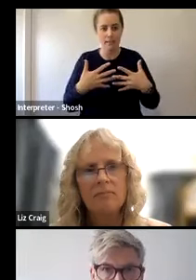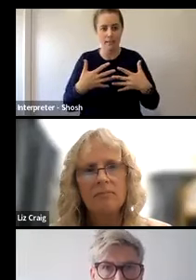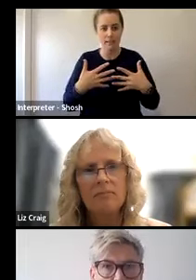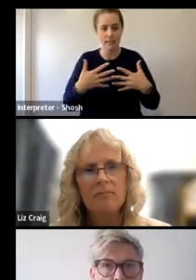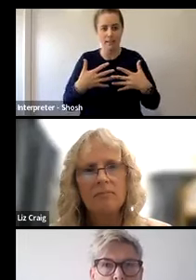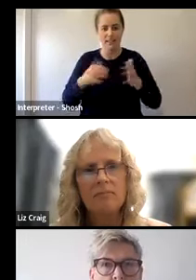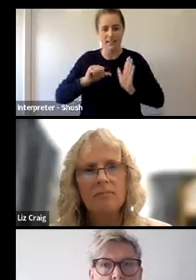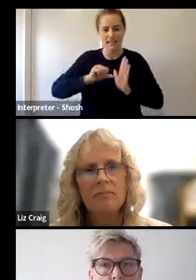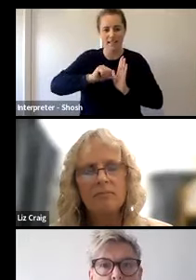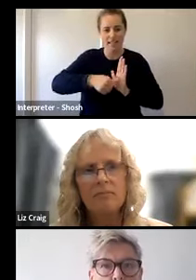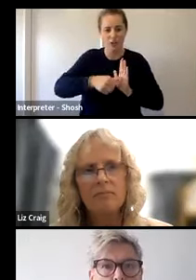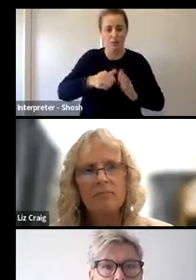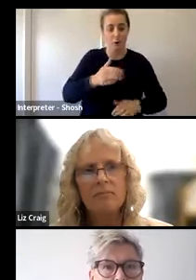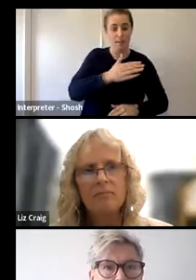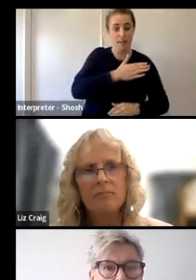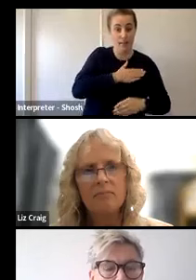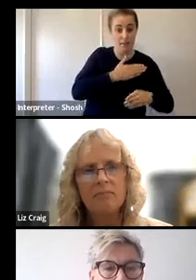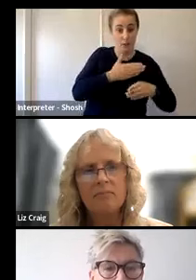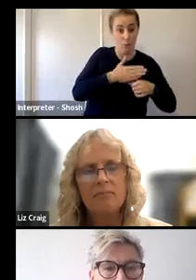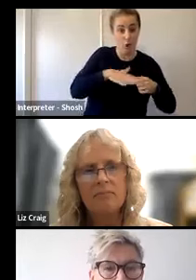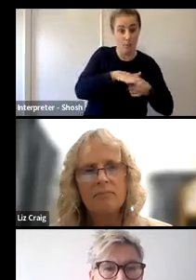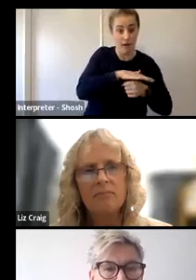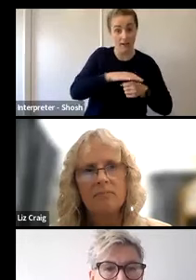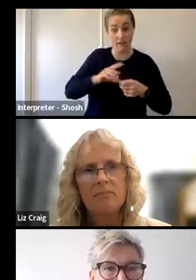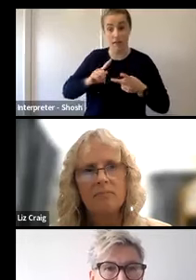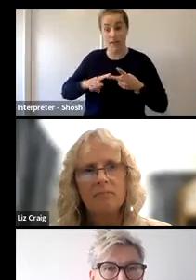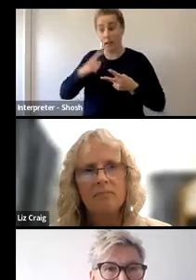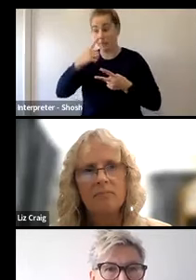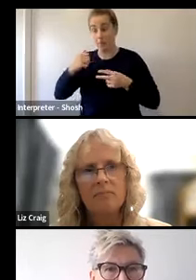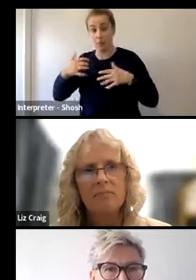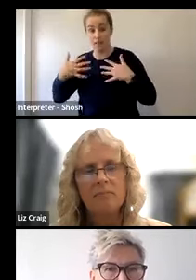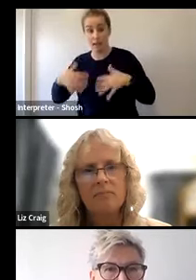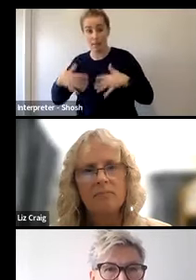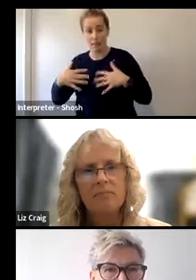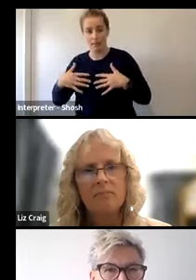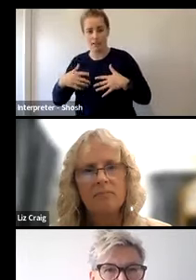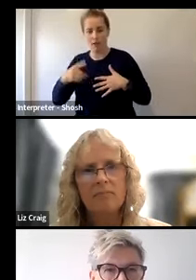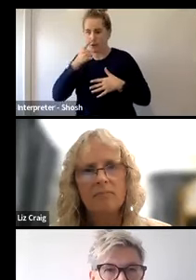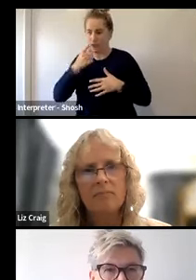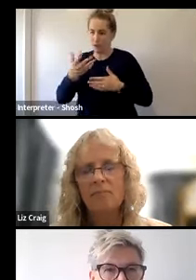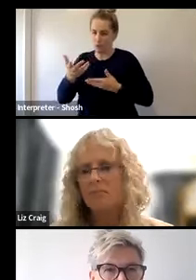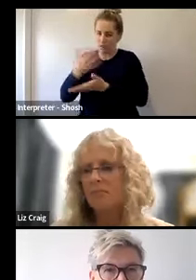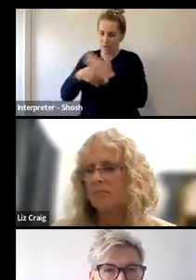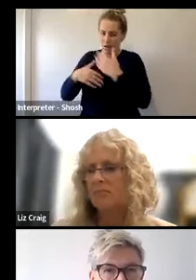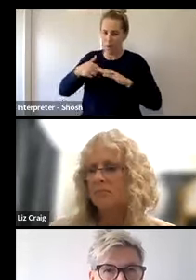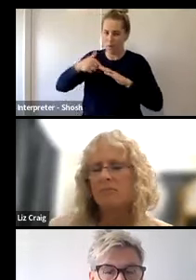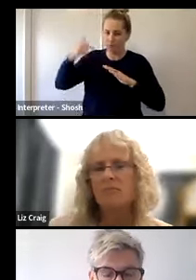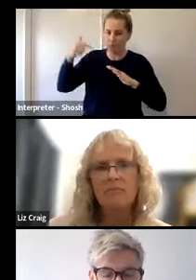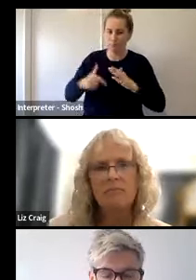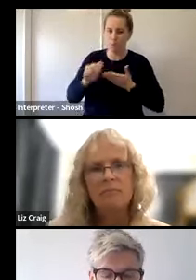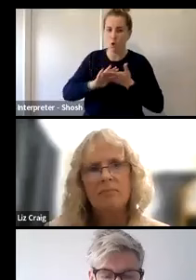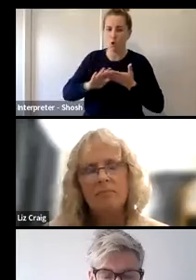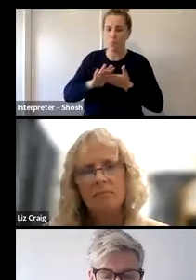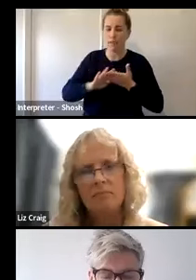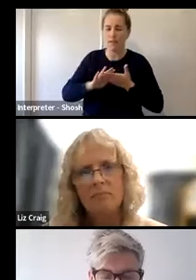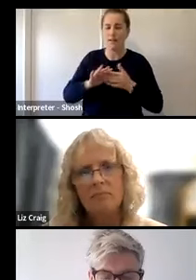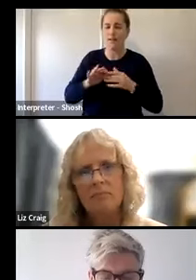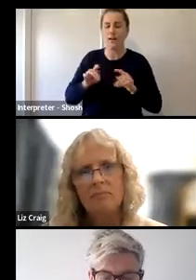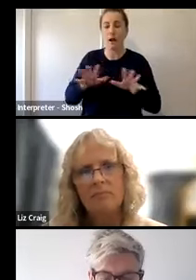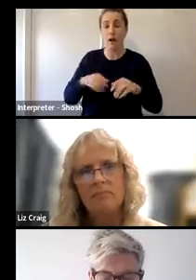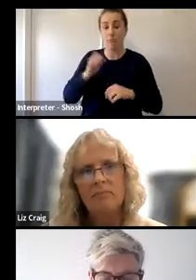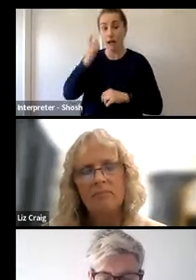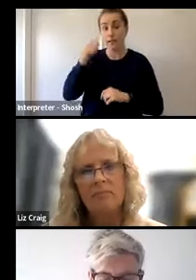tension between safety in workplace and people with epilepsy. Can you just talk a little bit about that in terms of, I